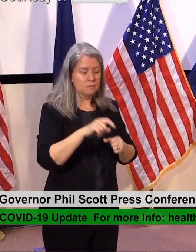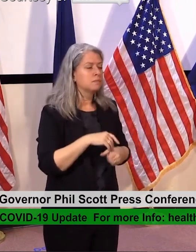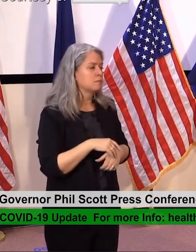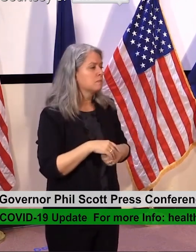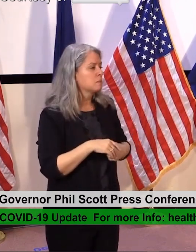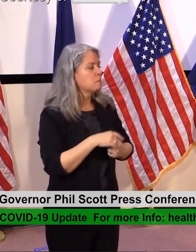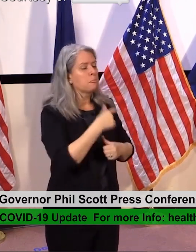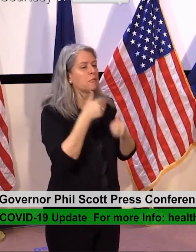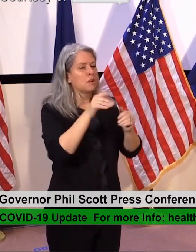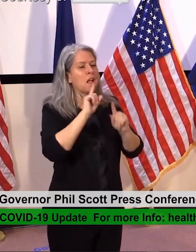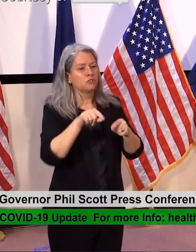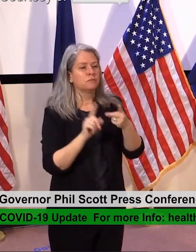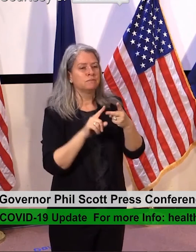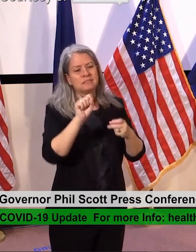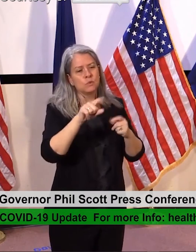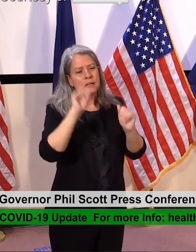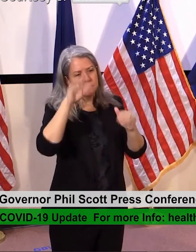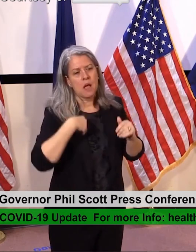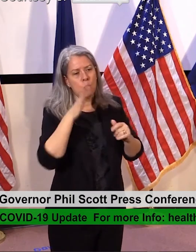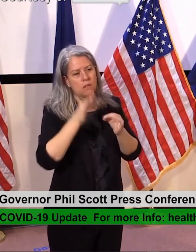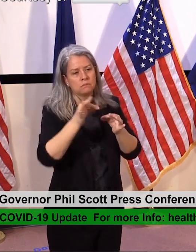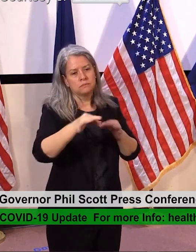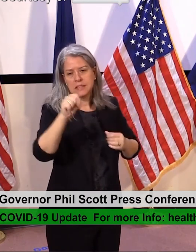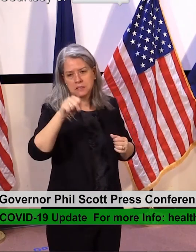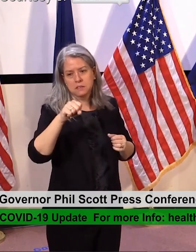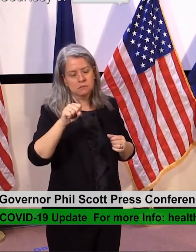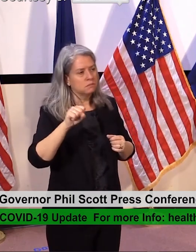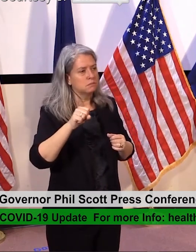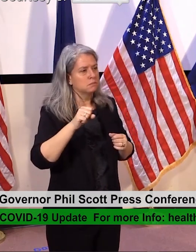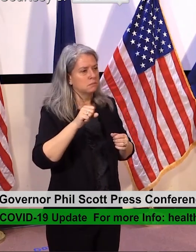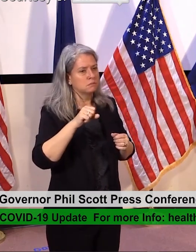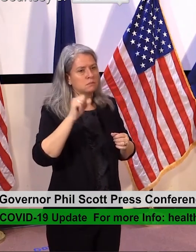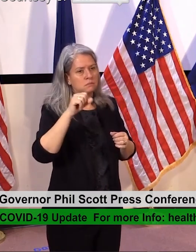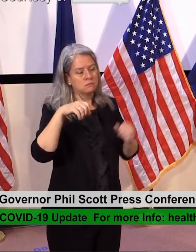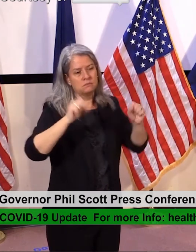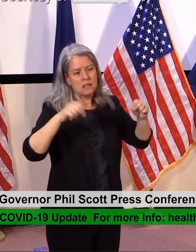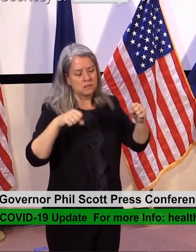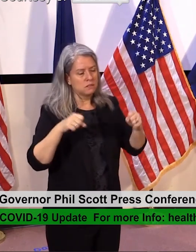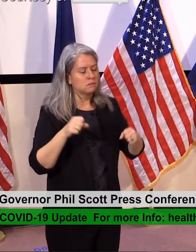that first. You can expect that there will be an extension of the initial order, and that'll be coming in the